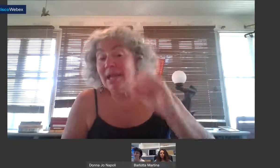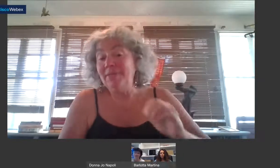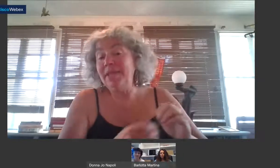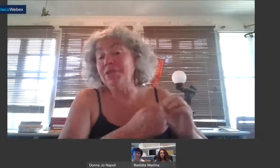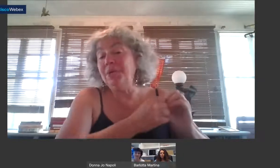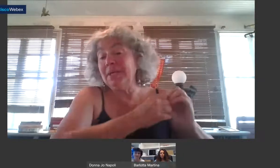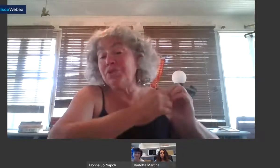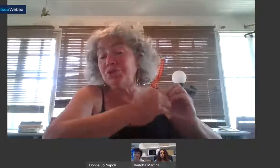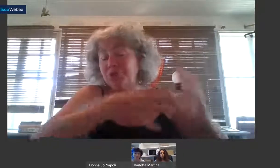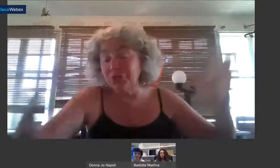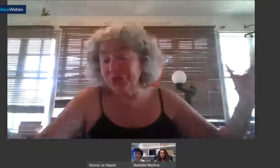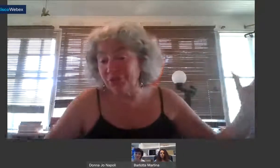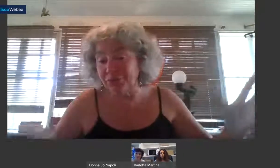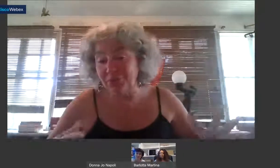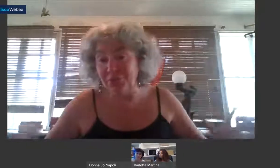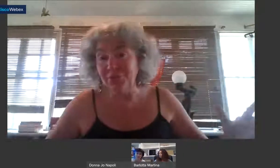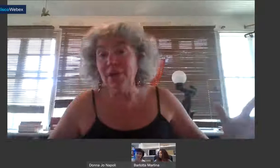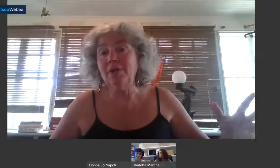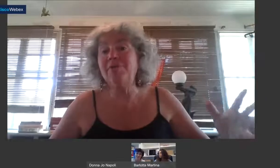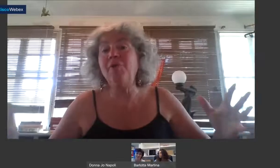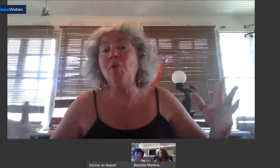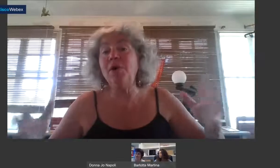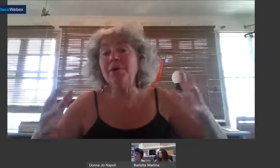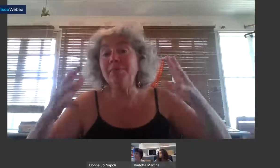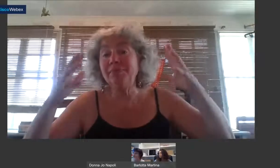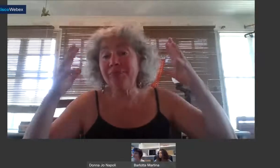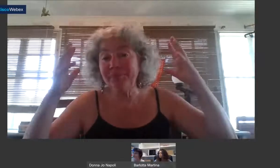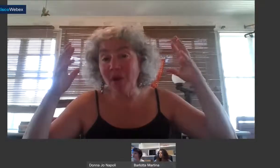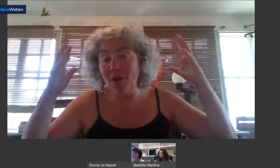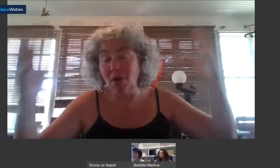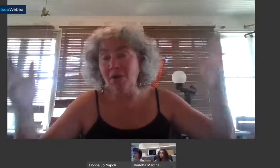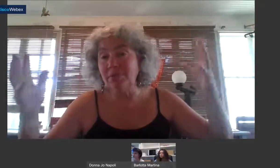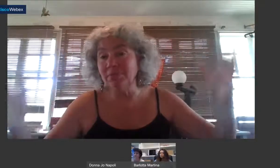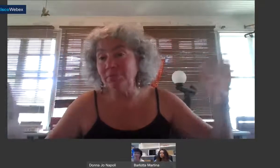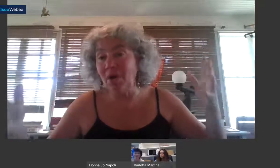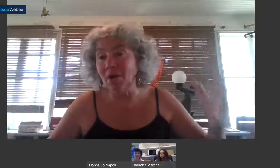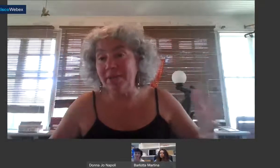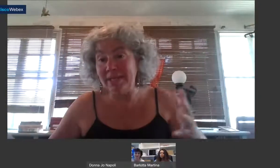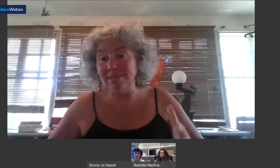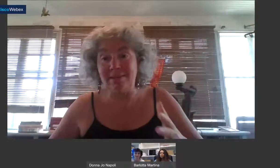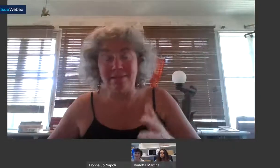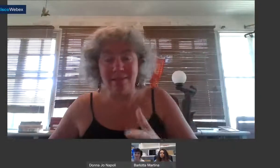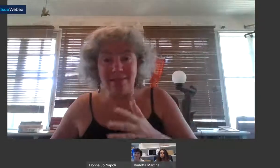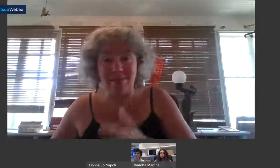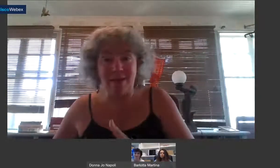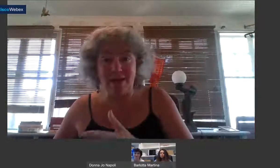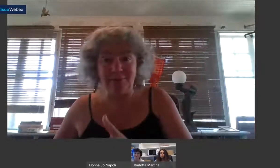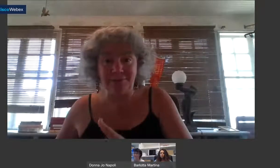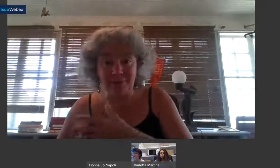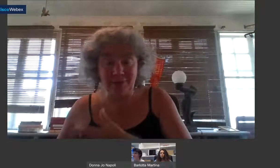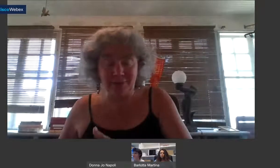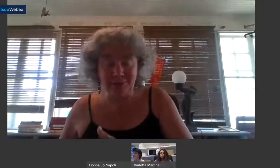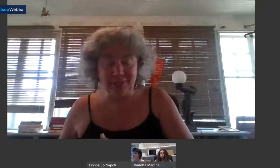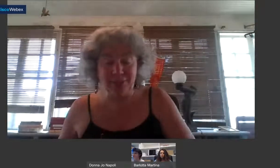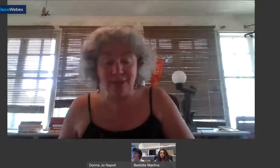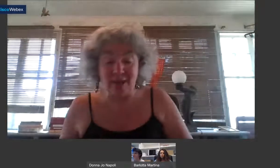that you can search through for all the instances of such